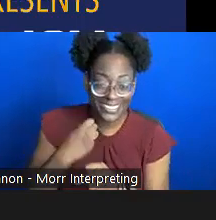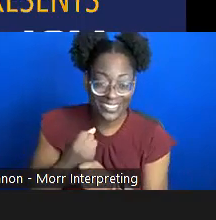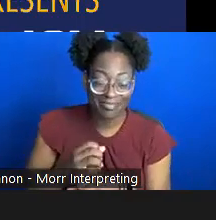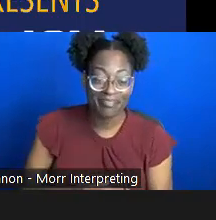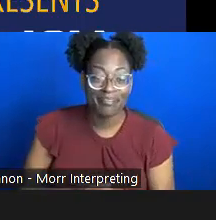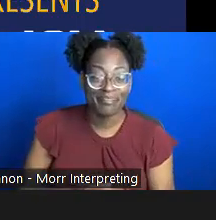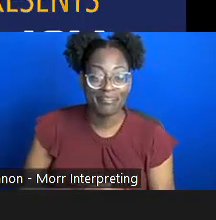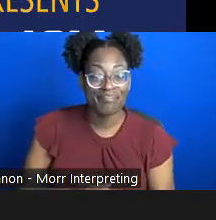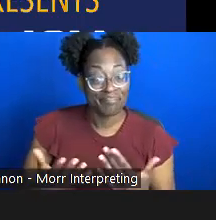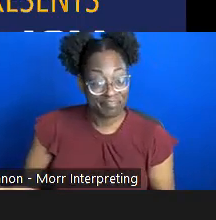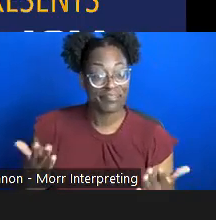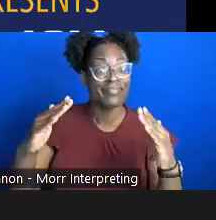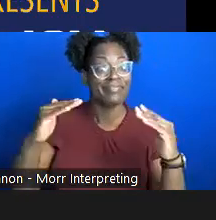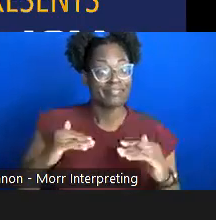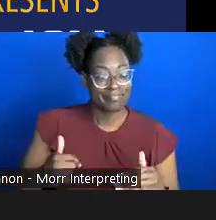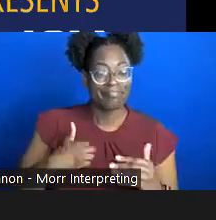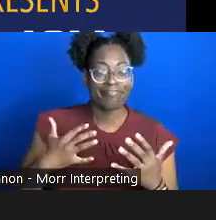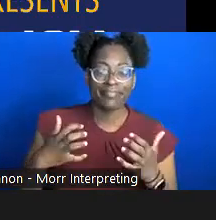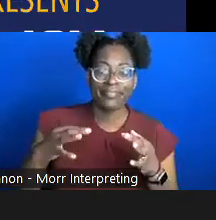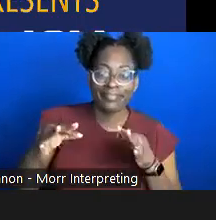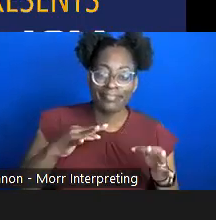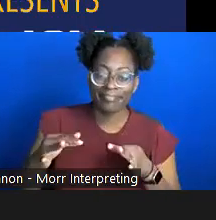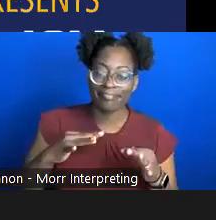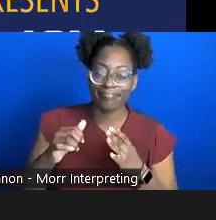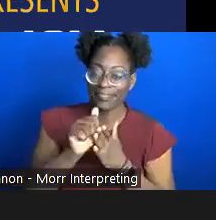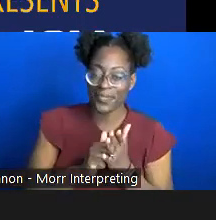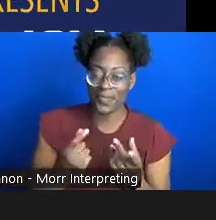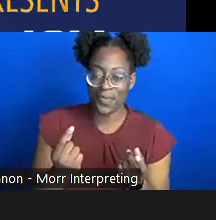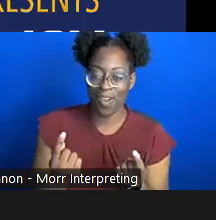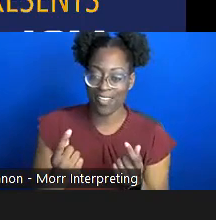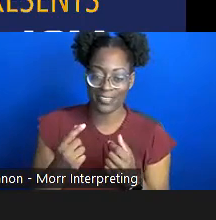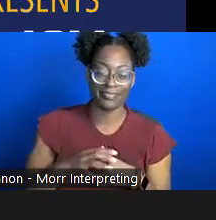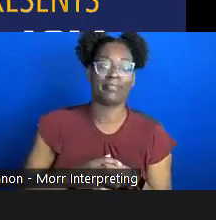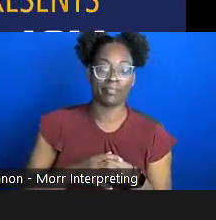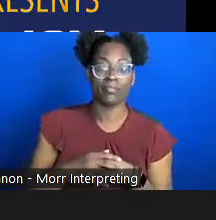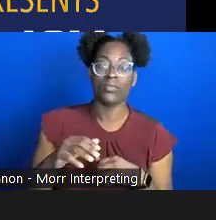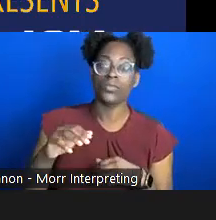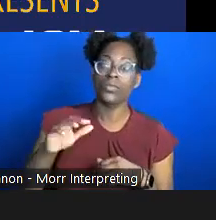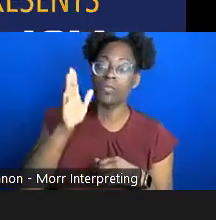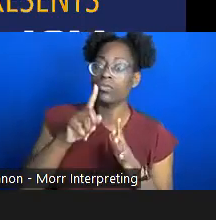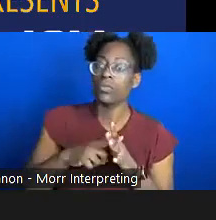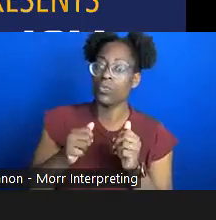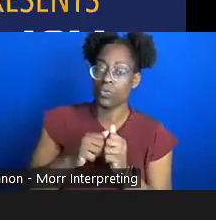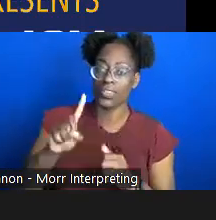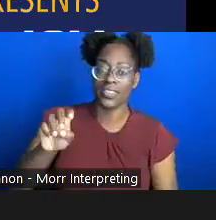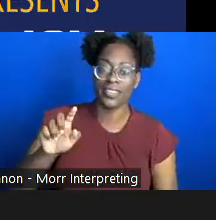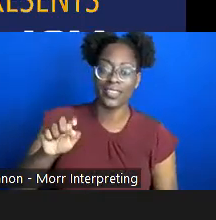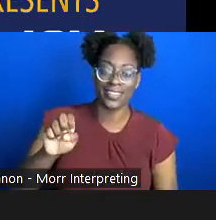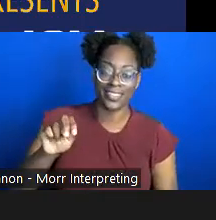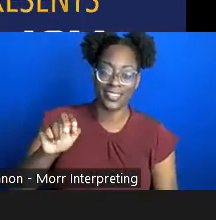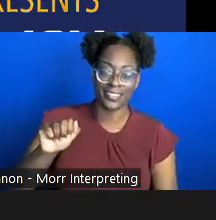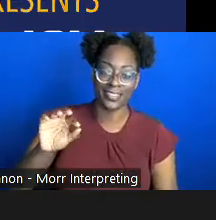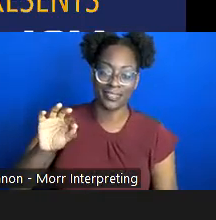First on the agenda is a presentation by our guest artist, Delana Flowers, who I'll introduce in a minute. After that, I'll